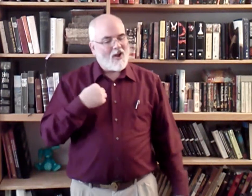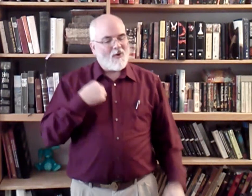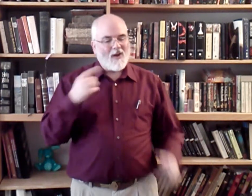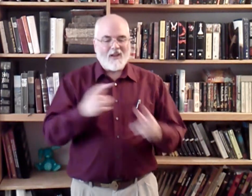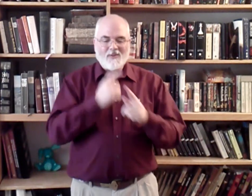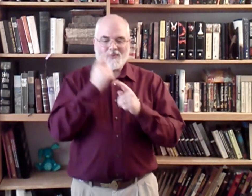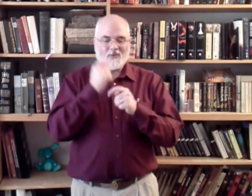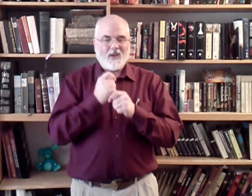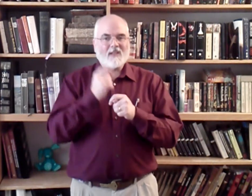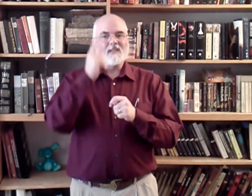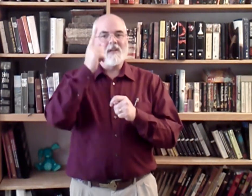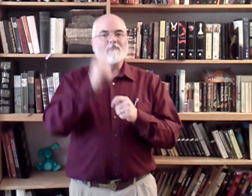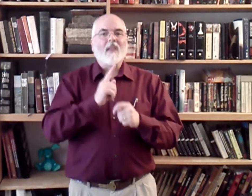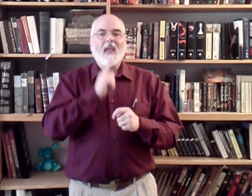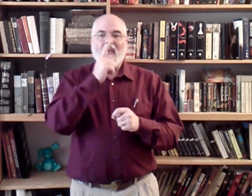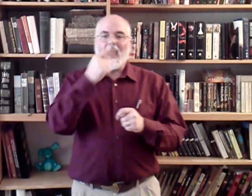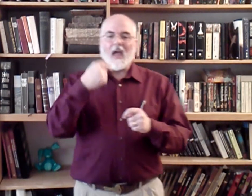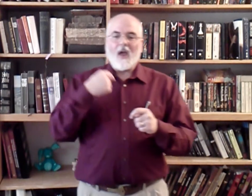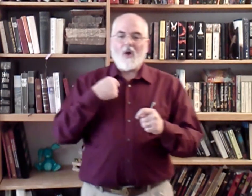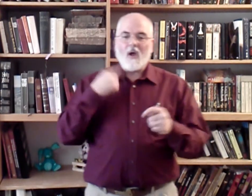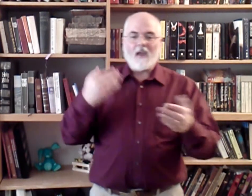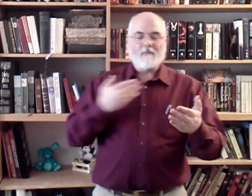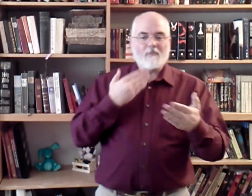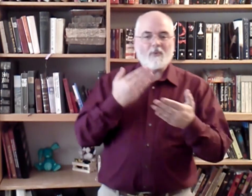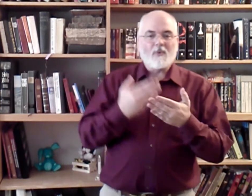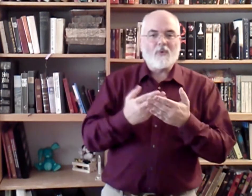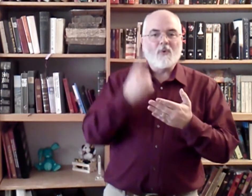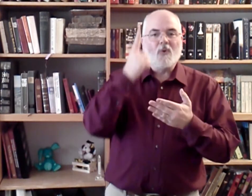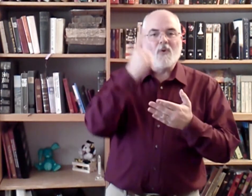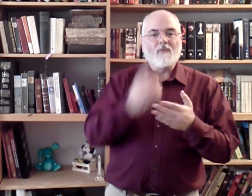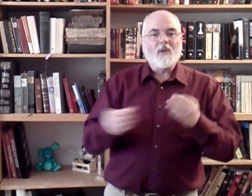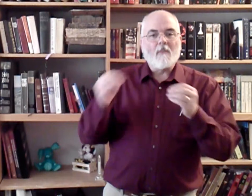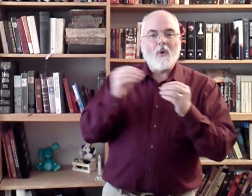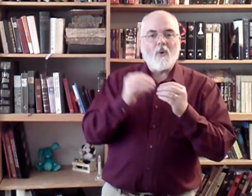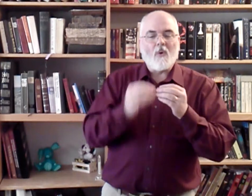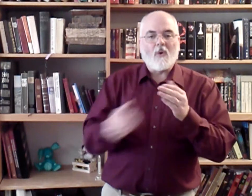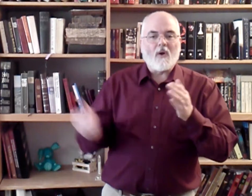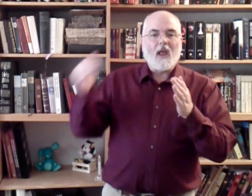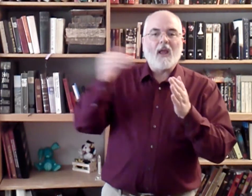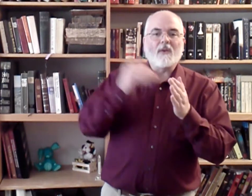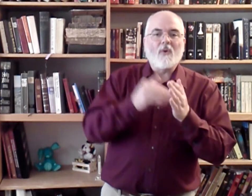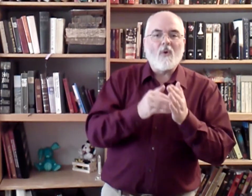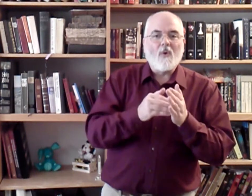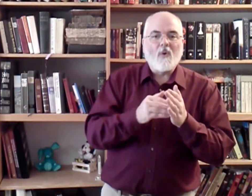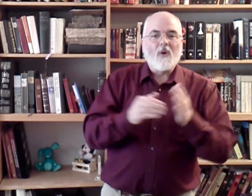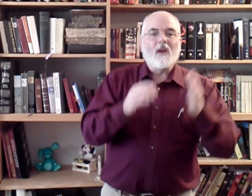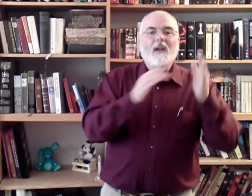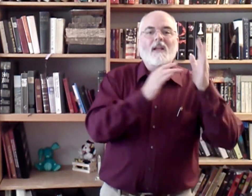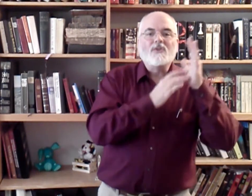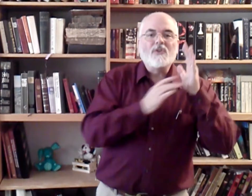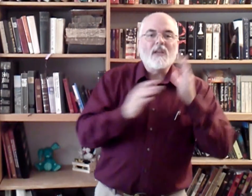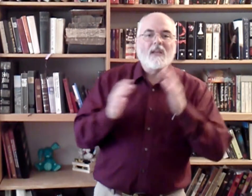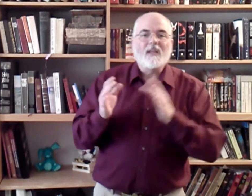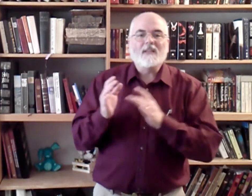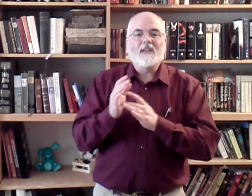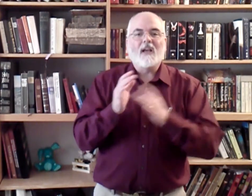how I've proved Him more and more! Jesus,